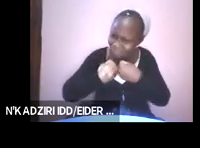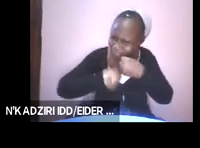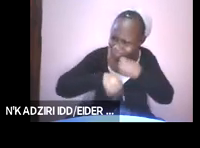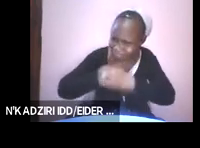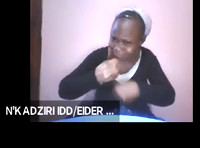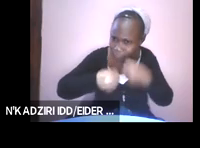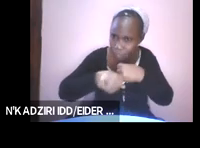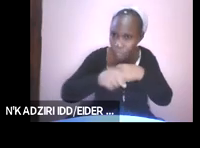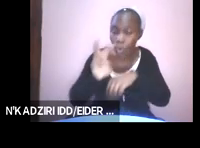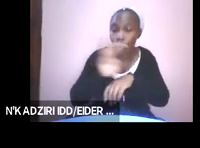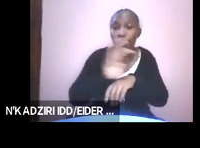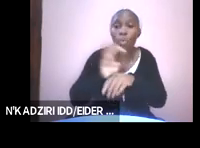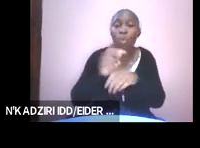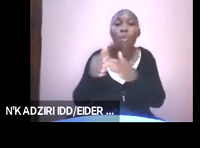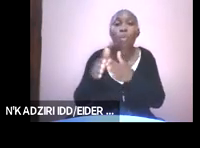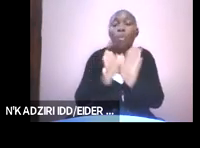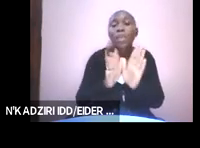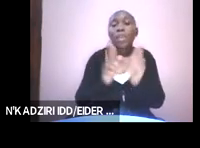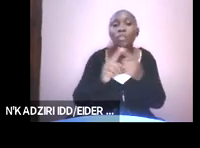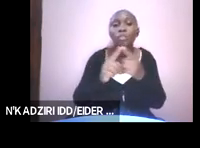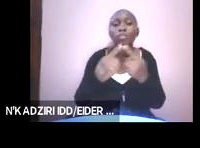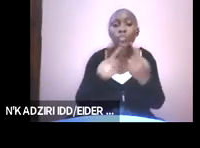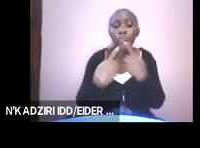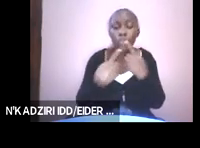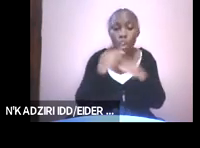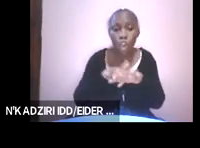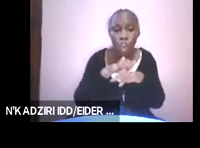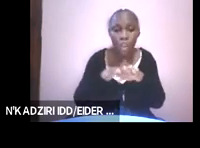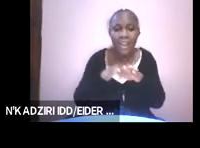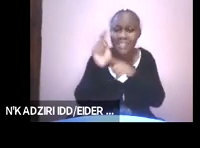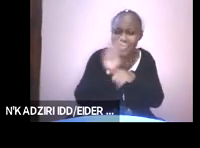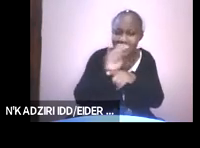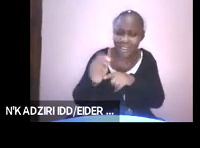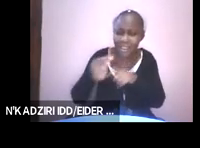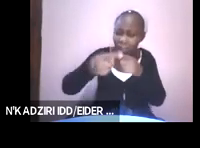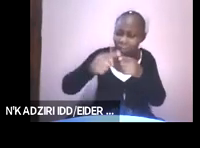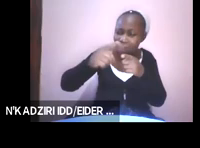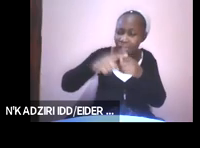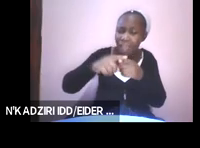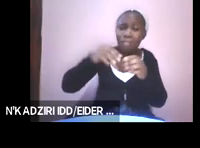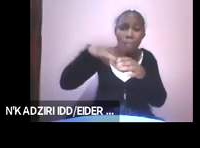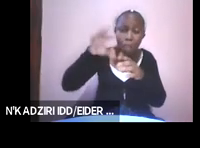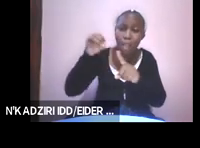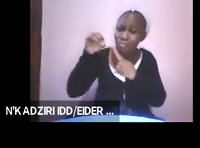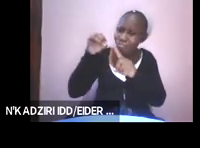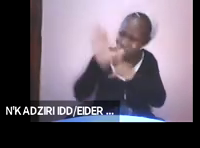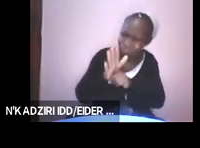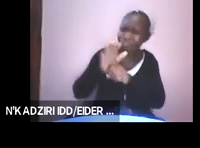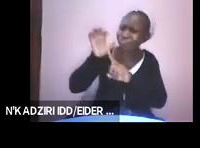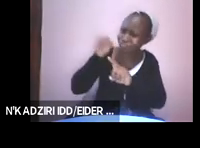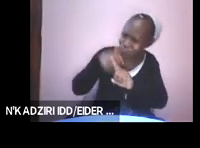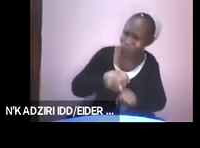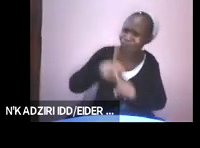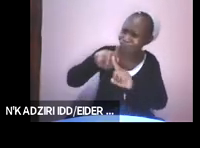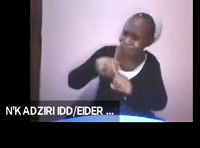this dominant knowledge, dominant framing in our small ways, so that we also don't lose sight and are